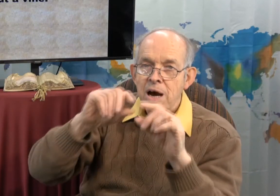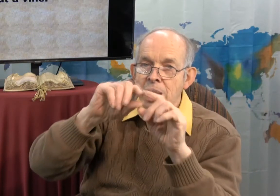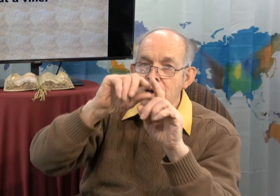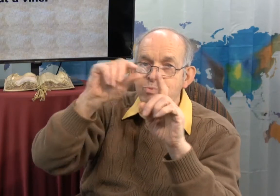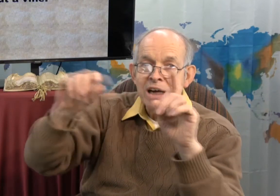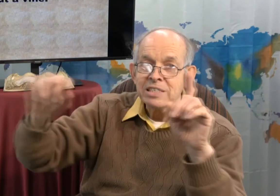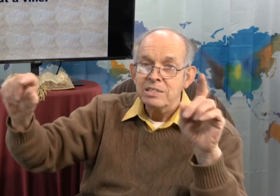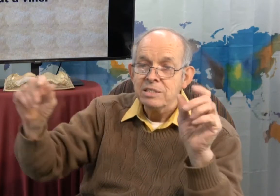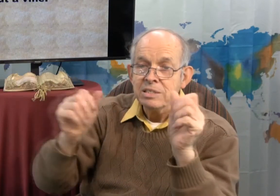Branches